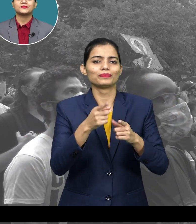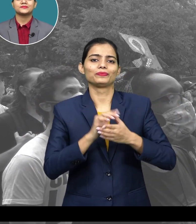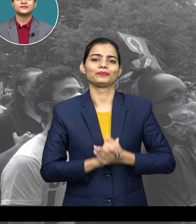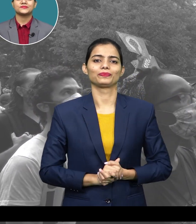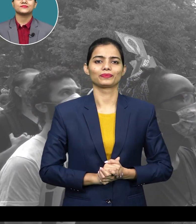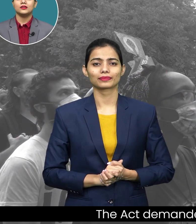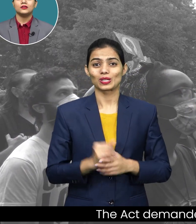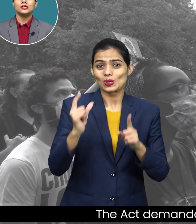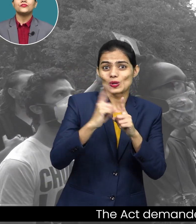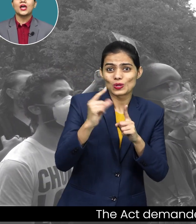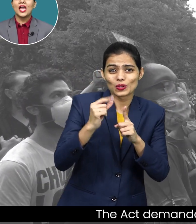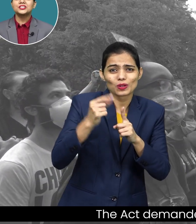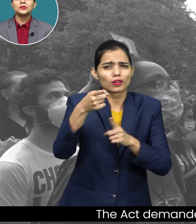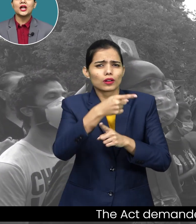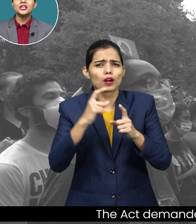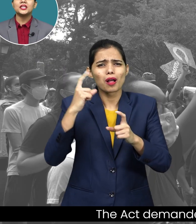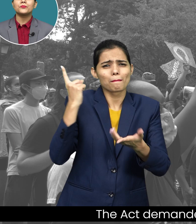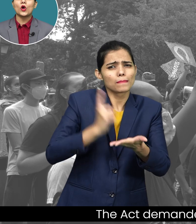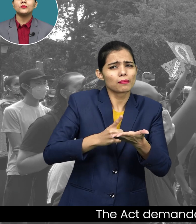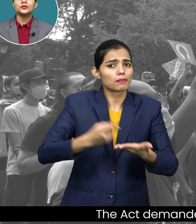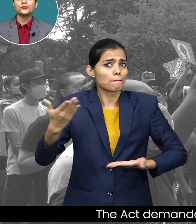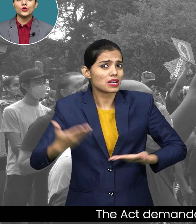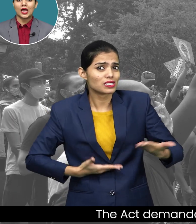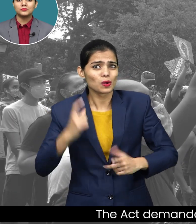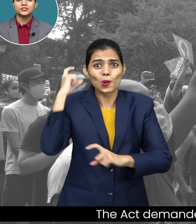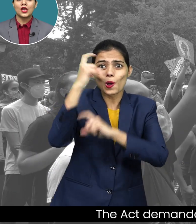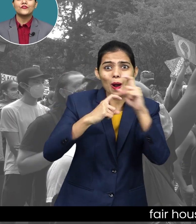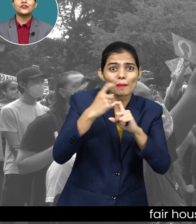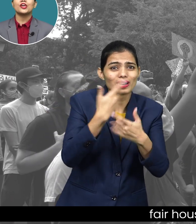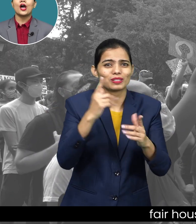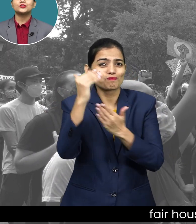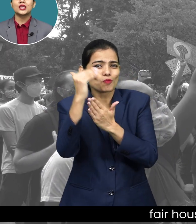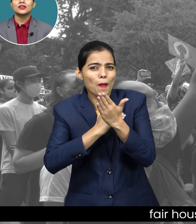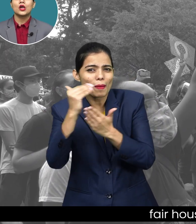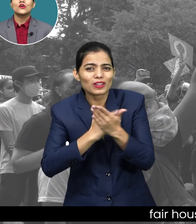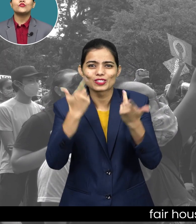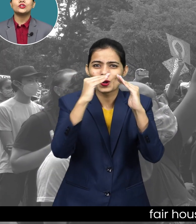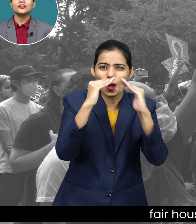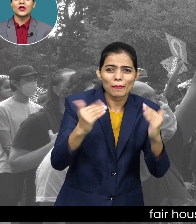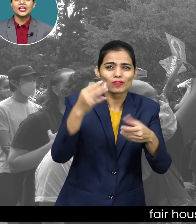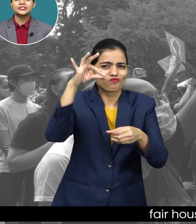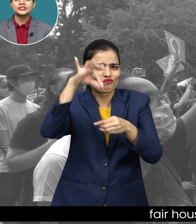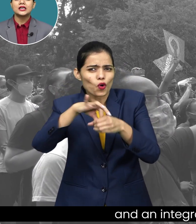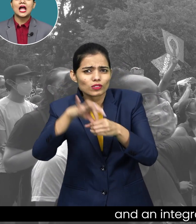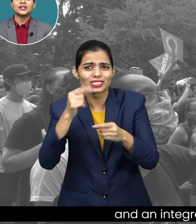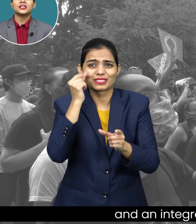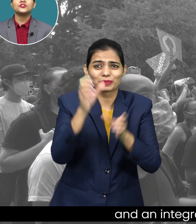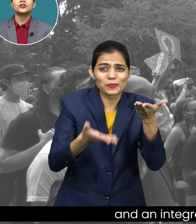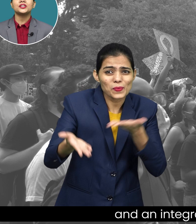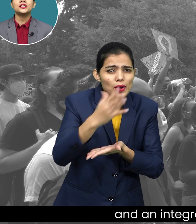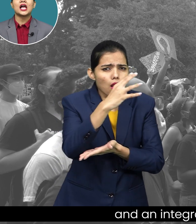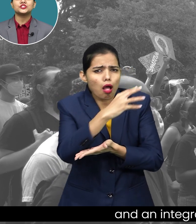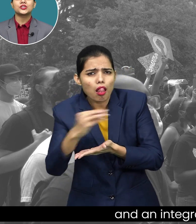Act. The Act demanded employment programs, fair housing, voting rights, and